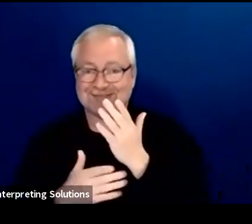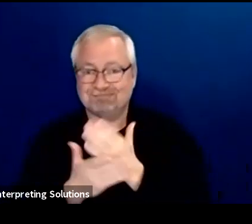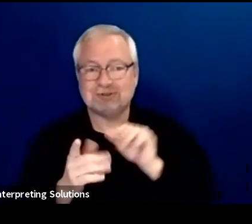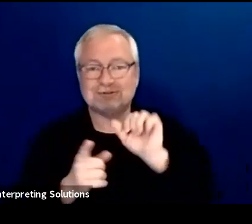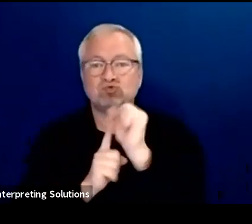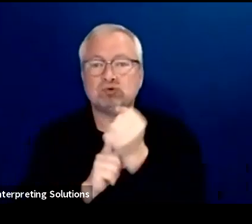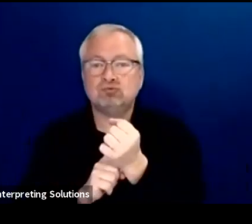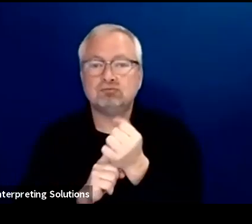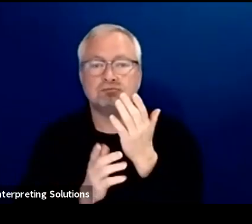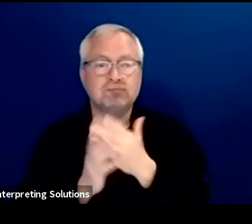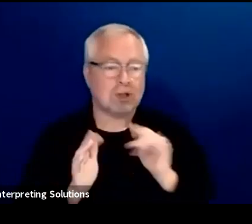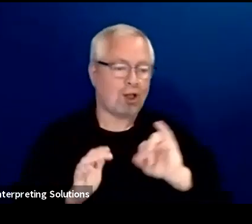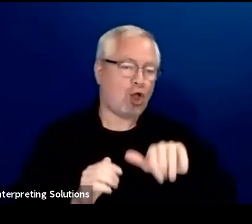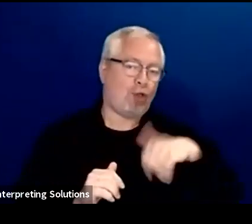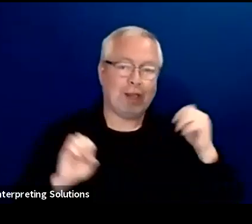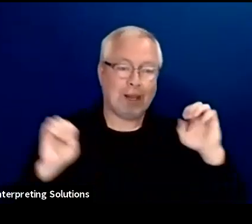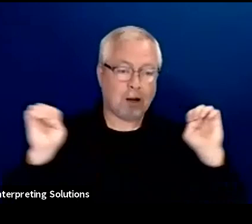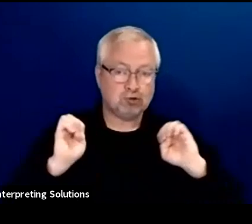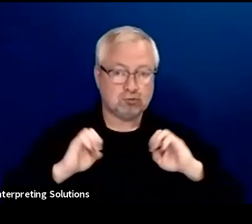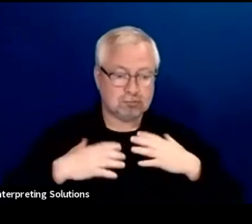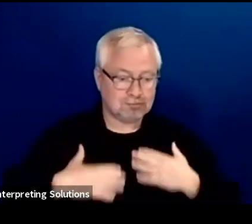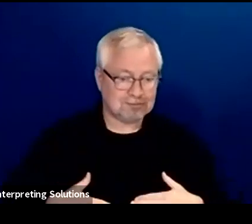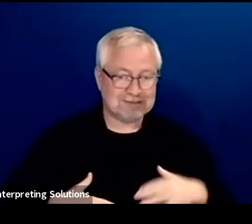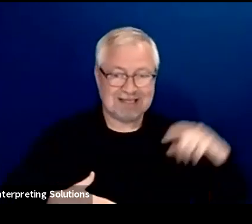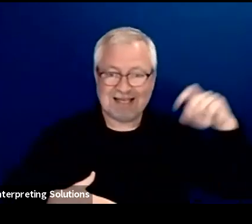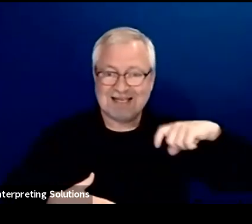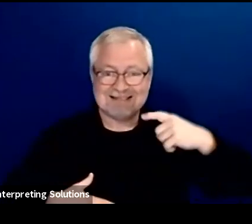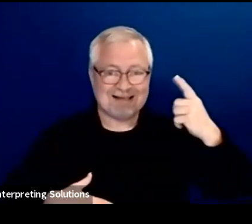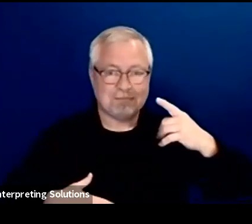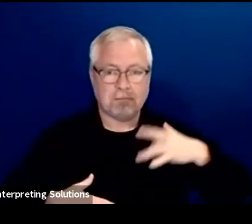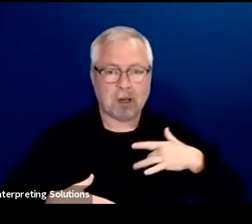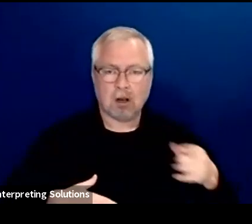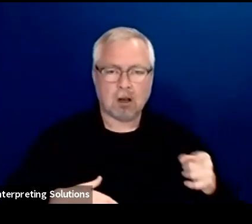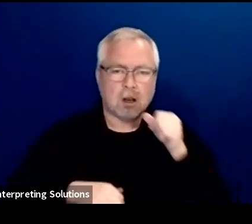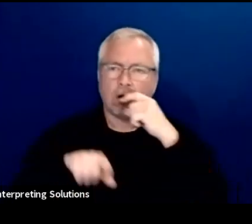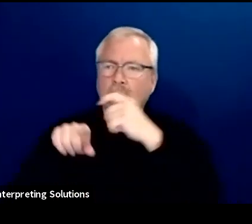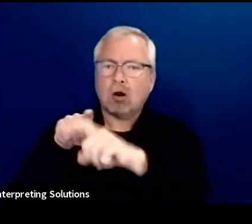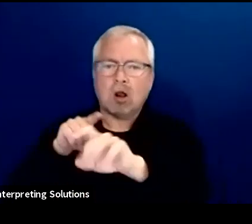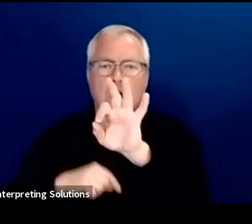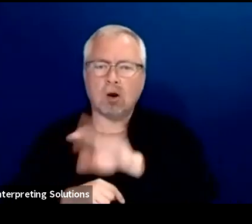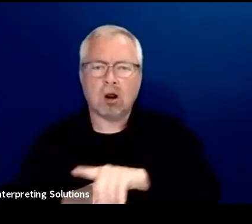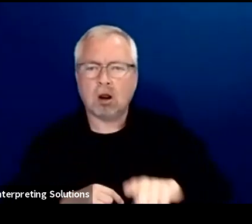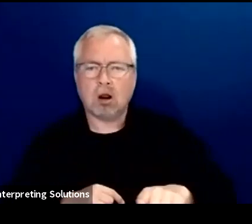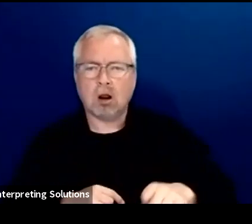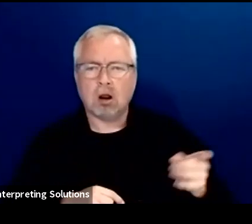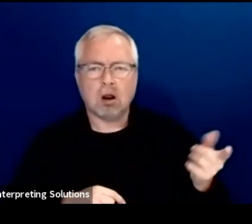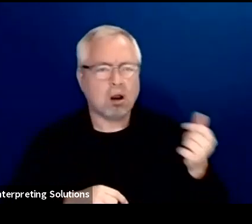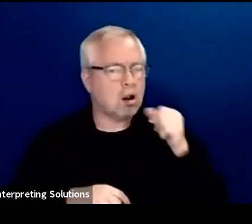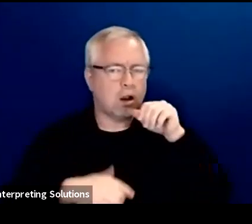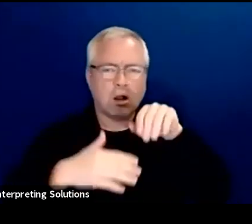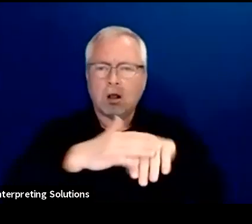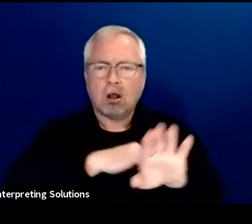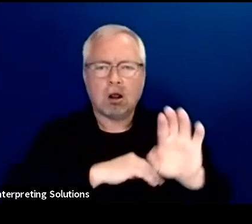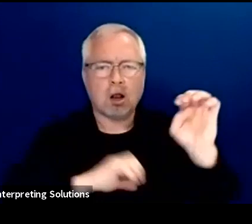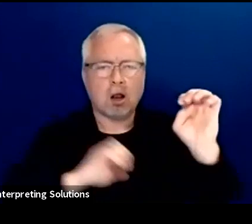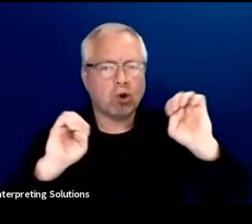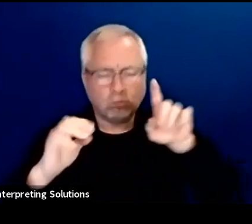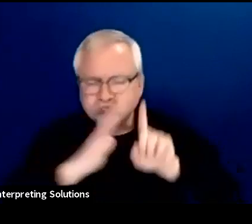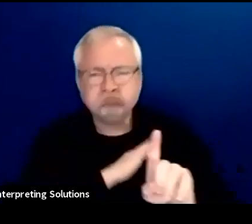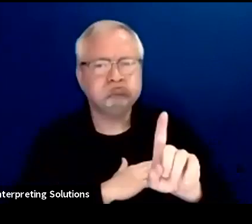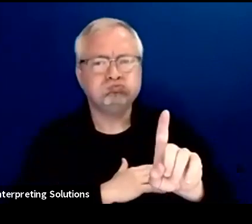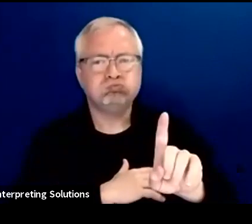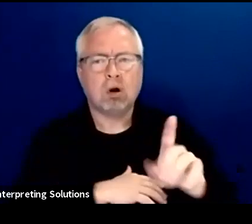concerns appear not to be calling 911 or coming into the emergency department right away if you're having symptoms of a stroke or heart